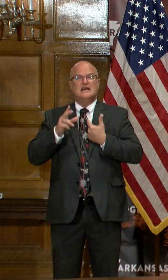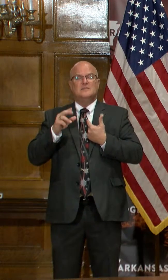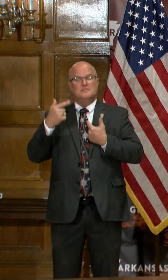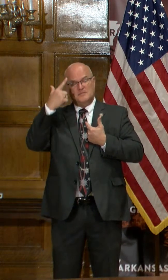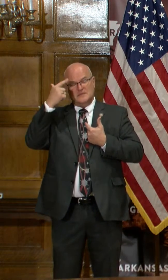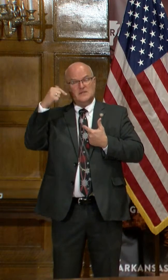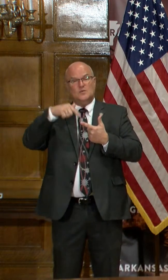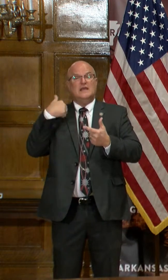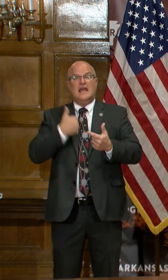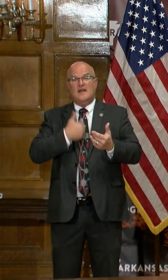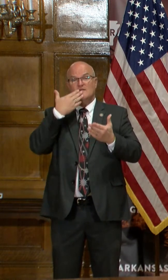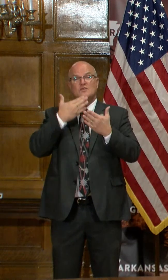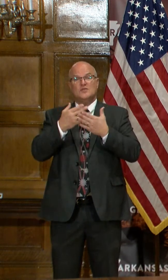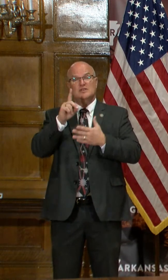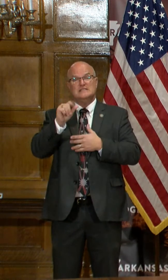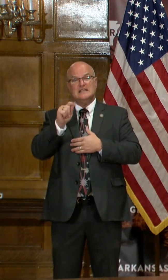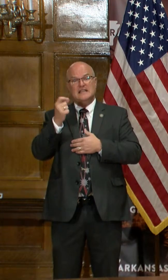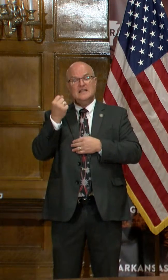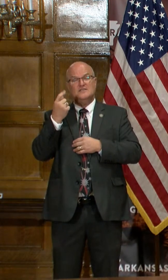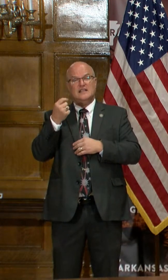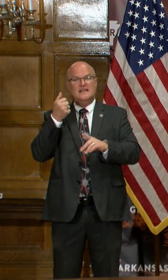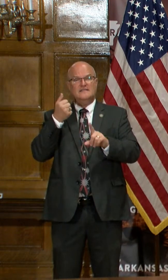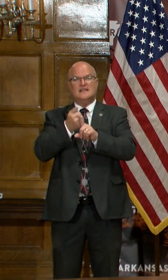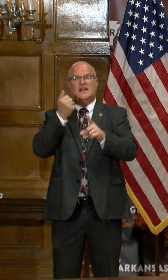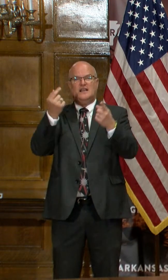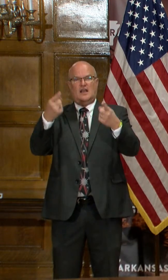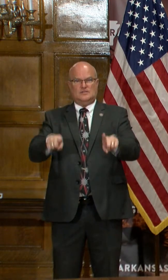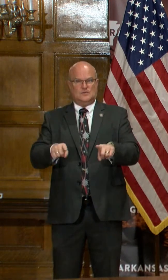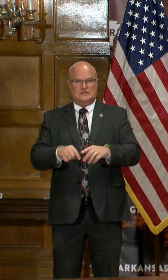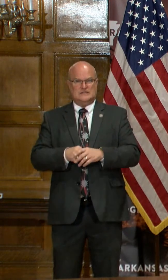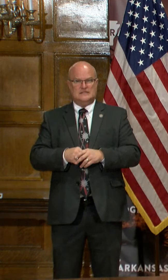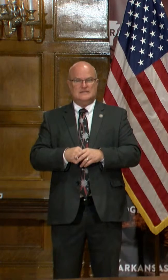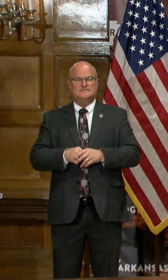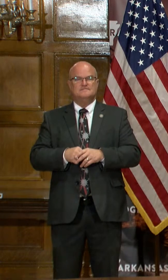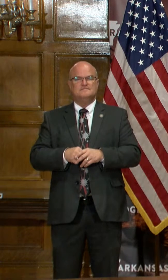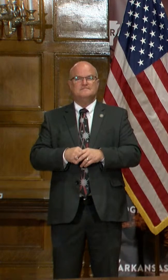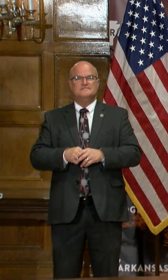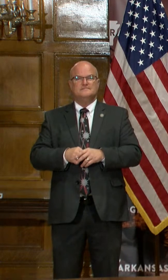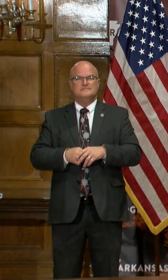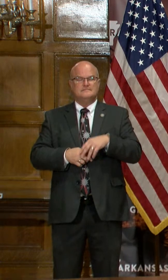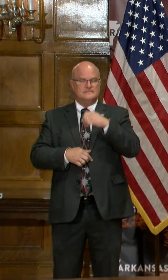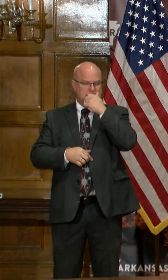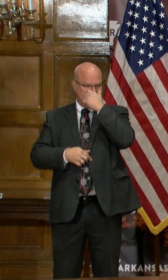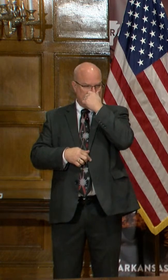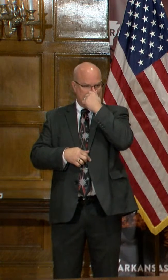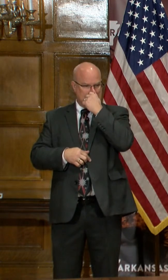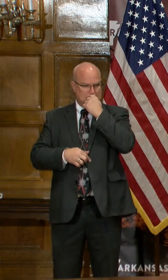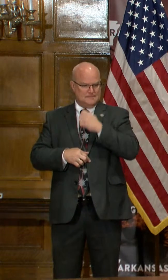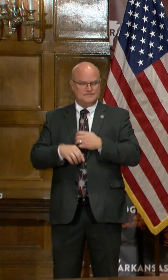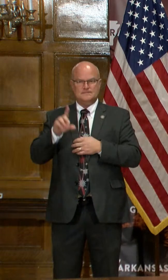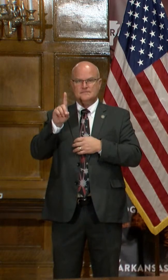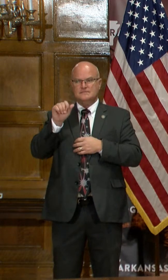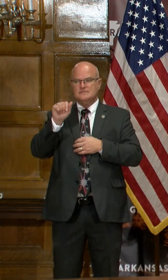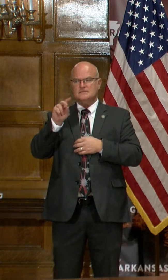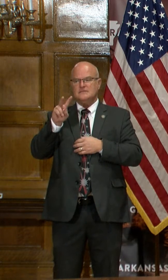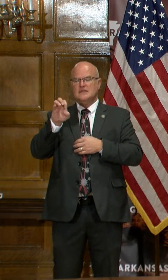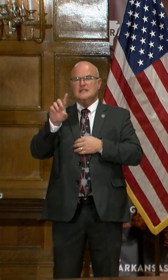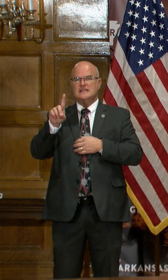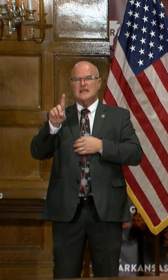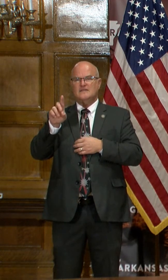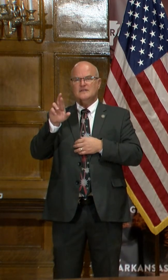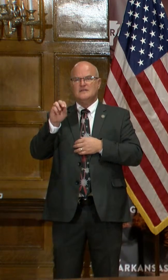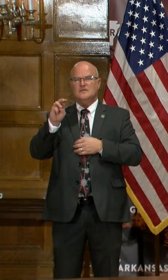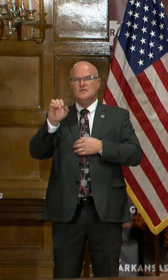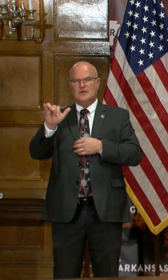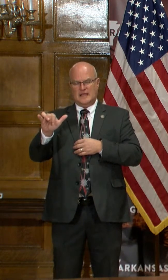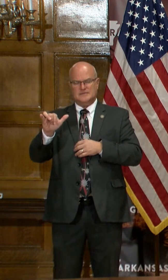good data and understand the consequences of it. Next question. Governor, this is David Ramsey with the Arkansas Nonprofit